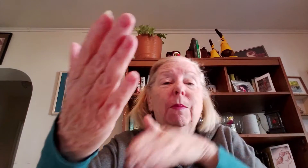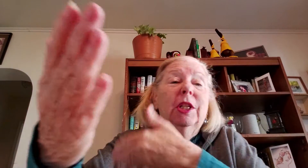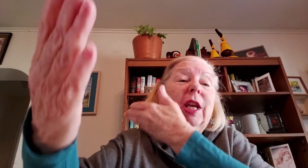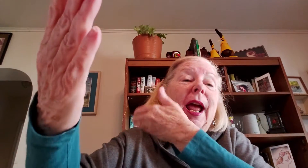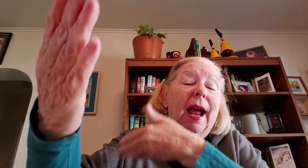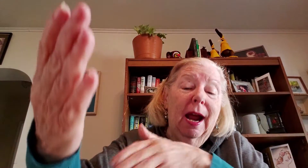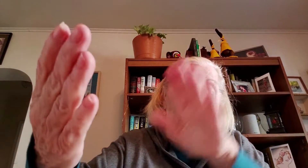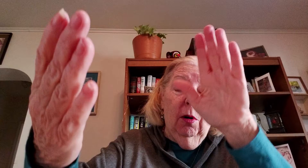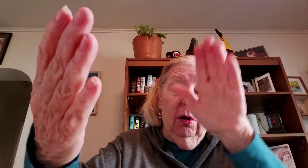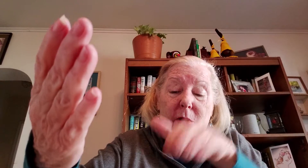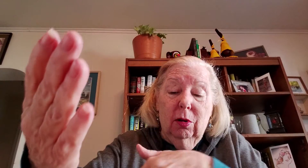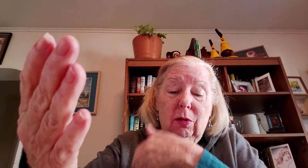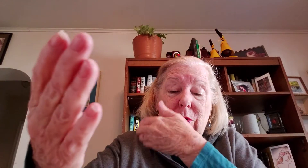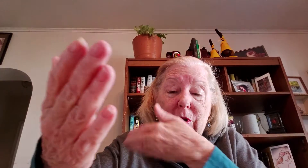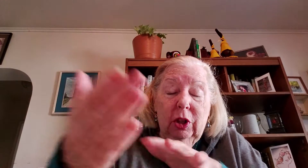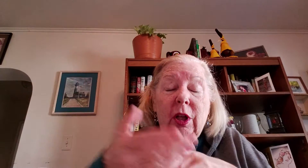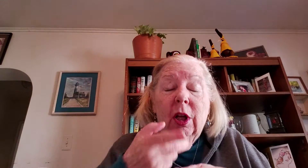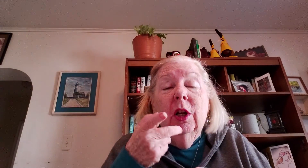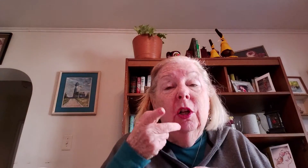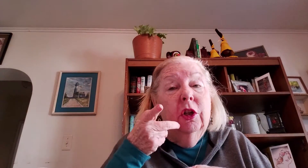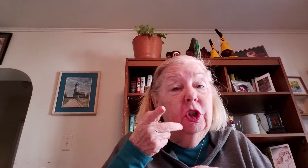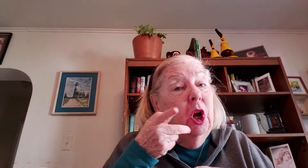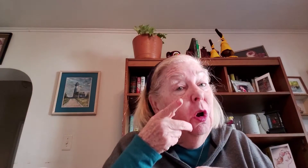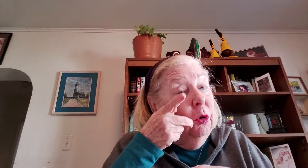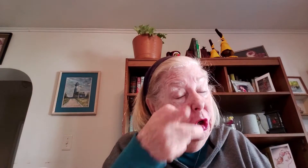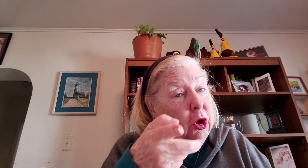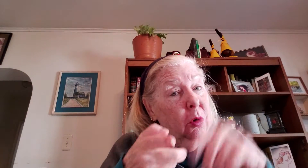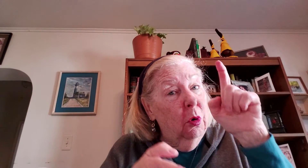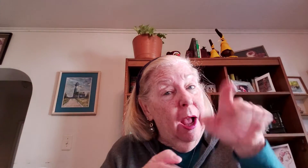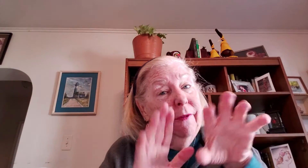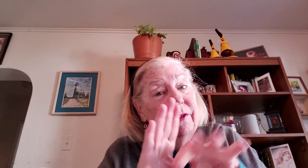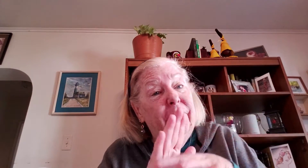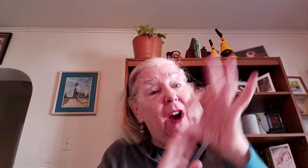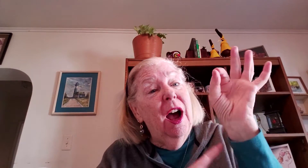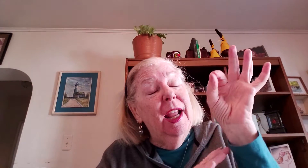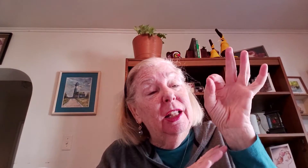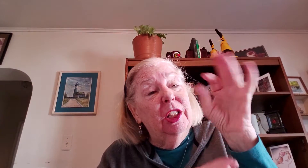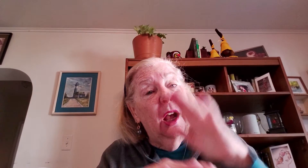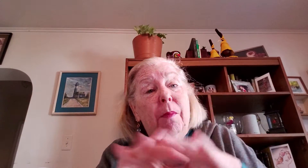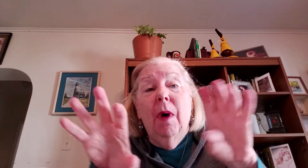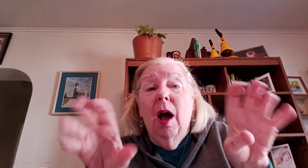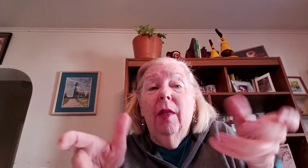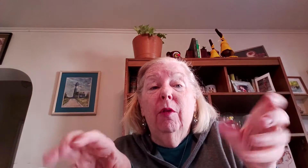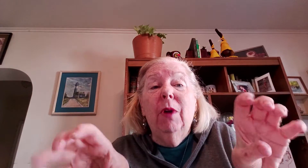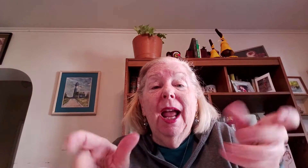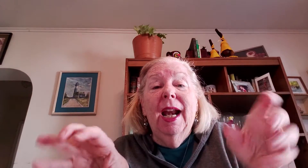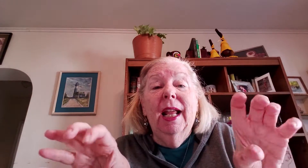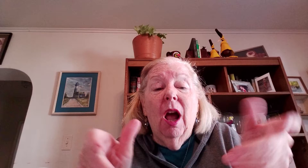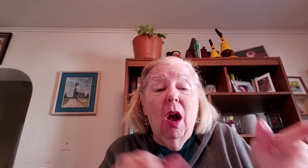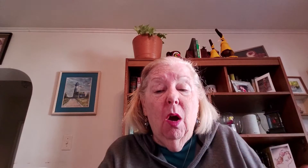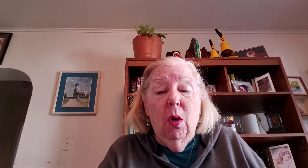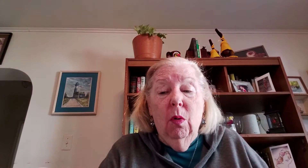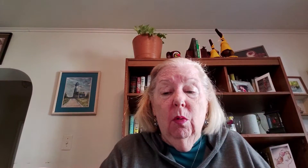Christmas carols. So you will have to find some on the radio.